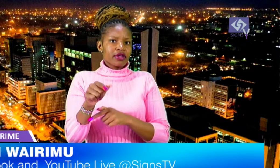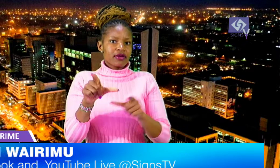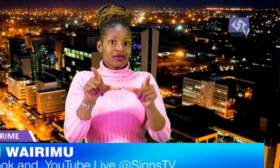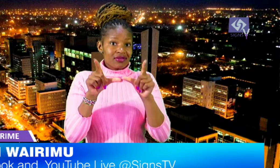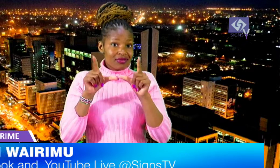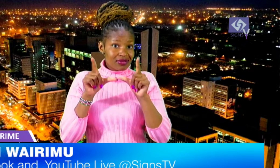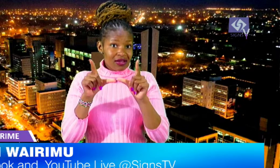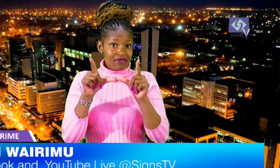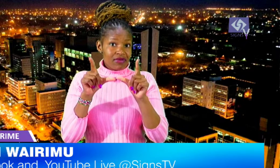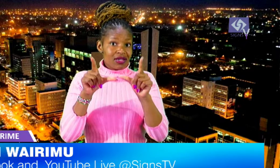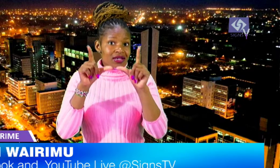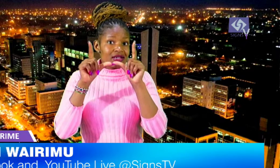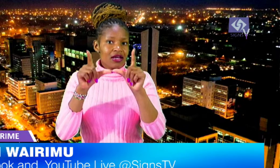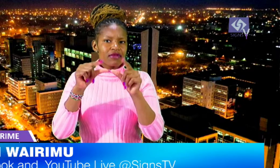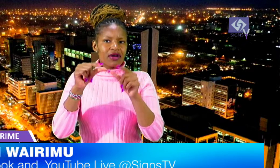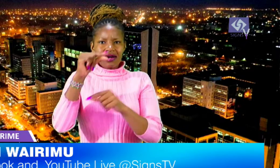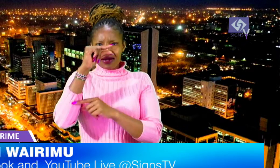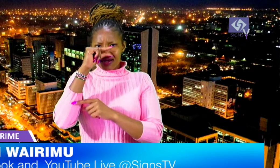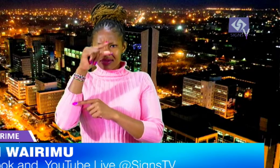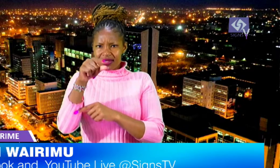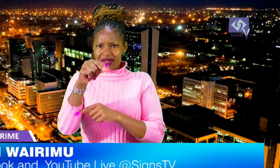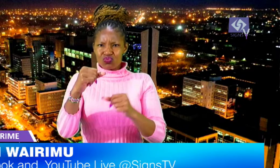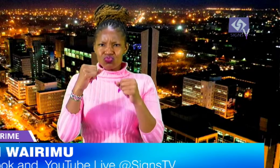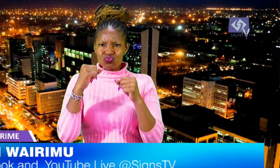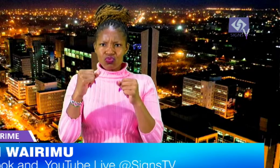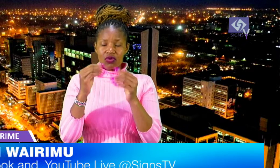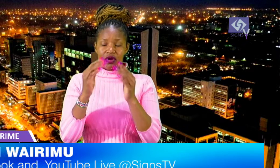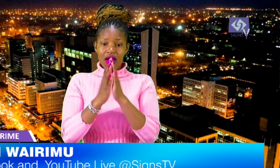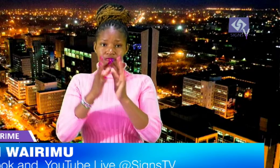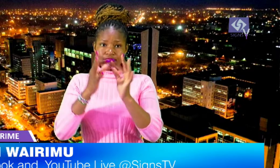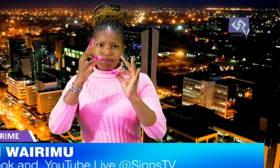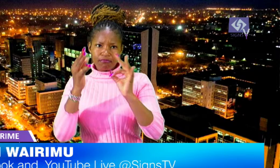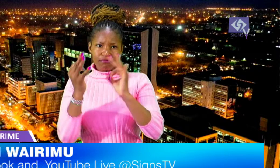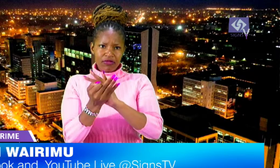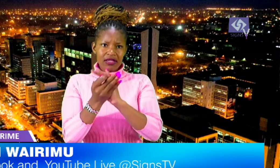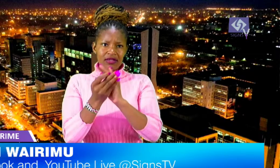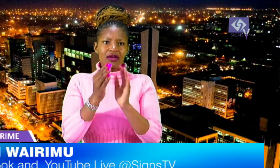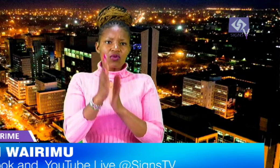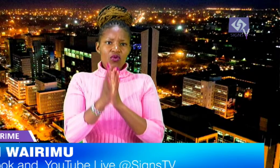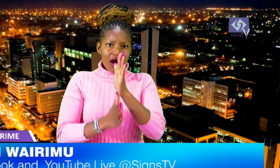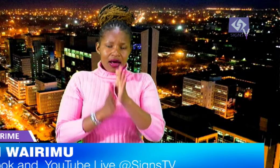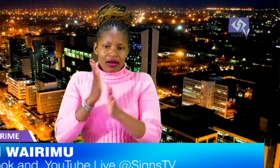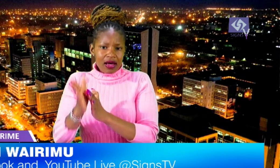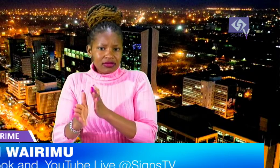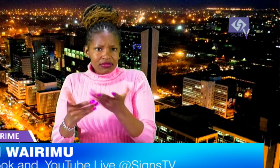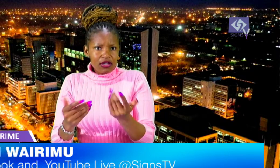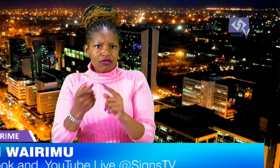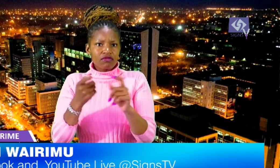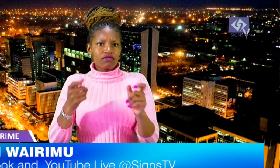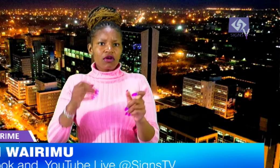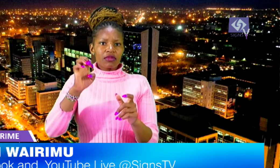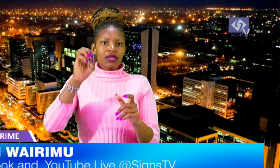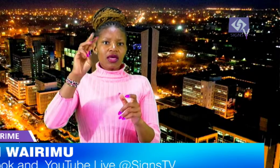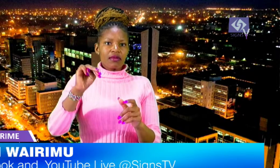in granting a license to a gas storage and refilling plant in Embakasi.